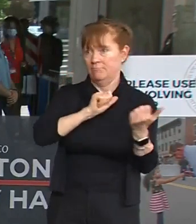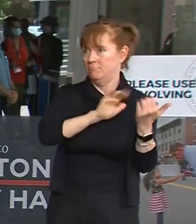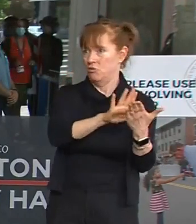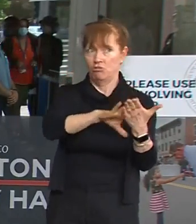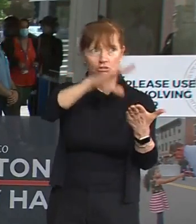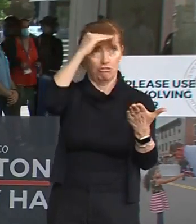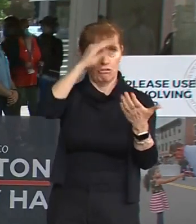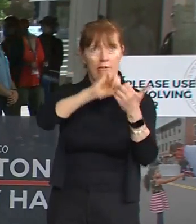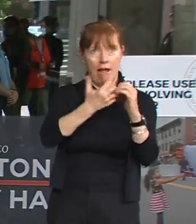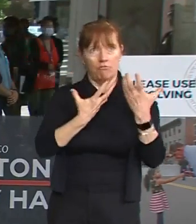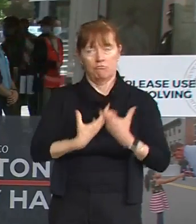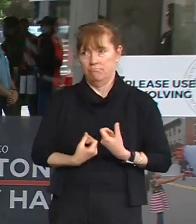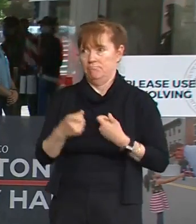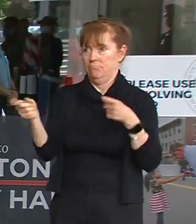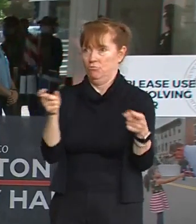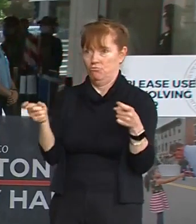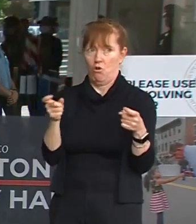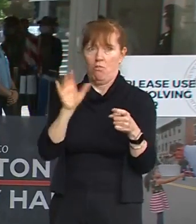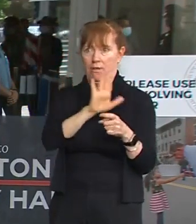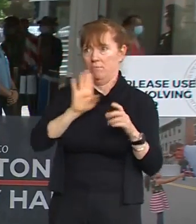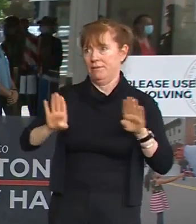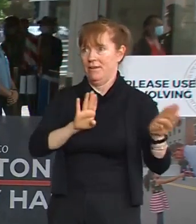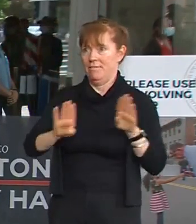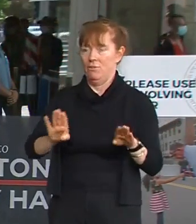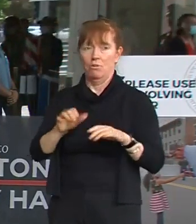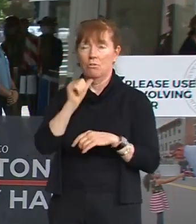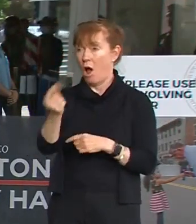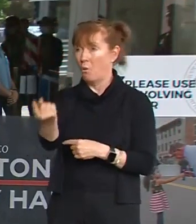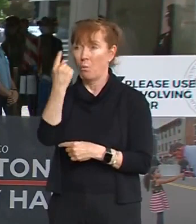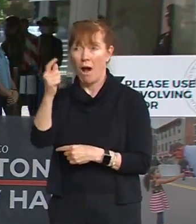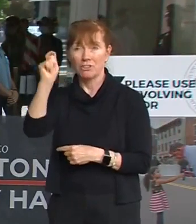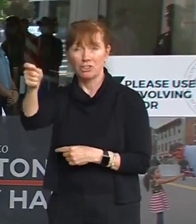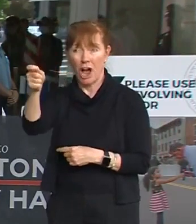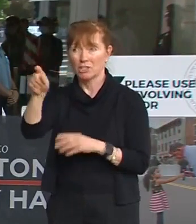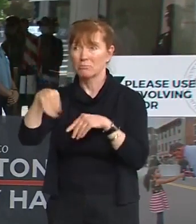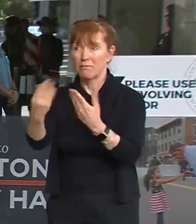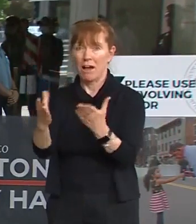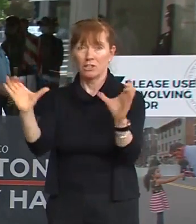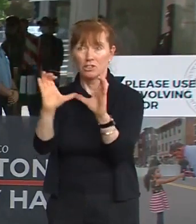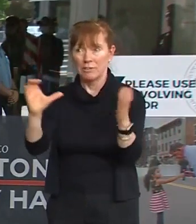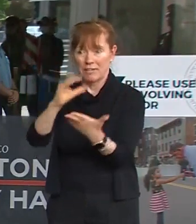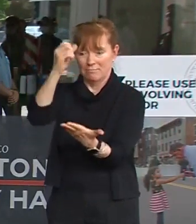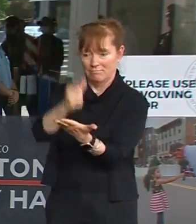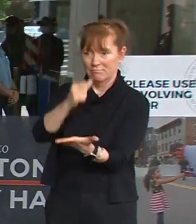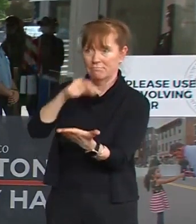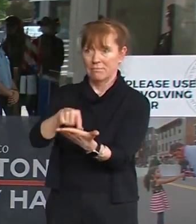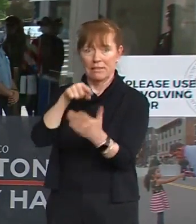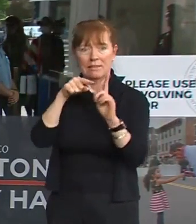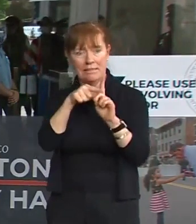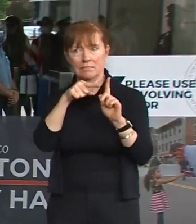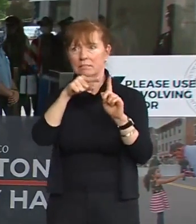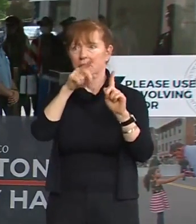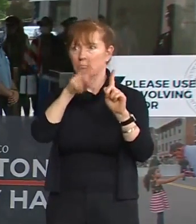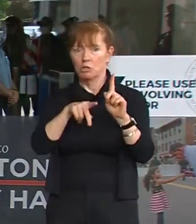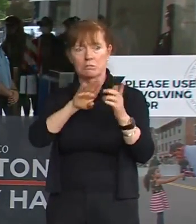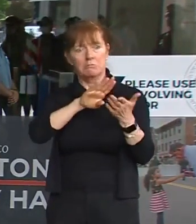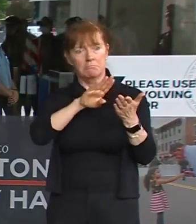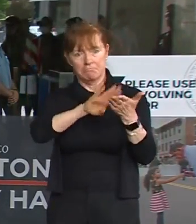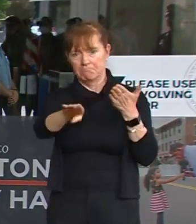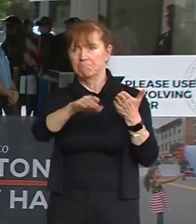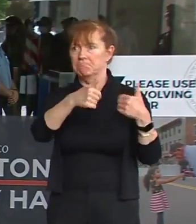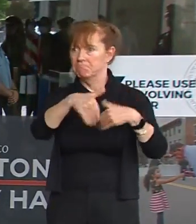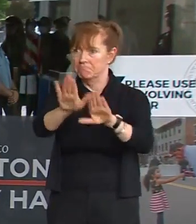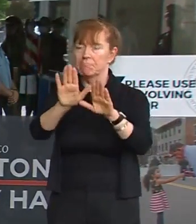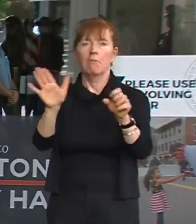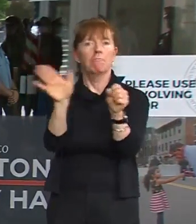for, full rehabilitation. Not one judge has ever provided a certificate that said that any COVID-19 releases are